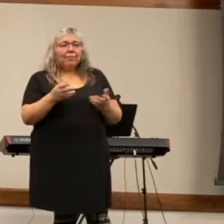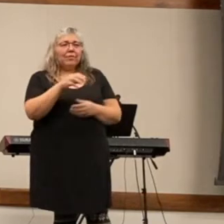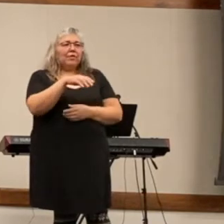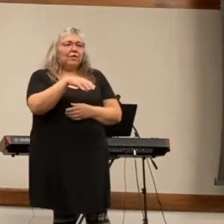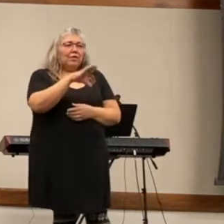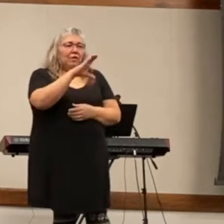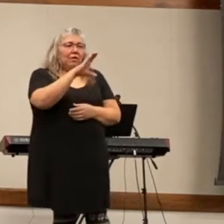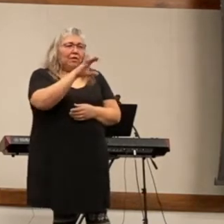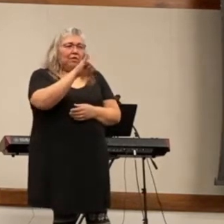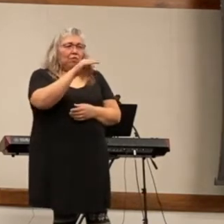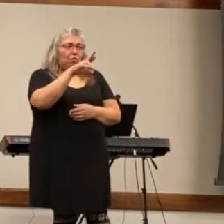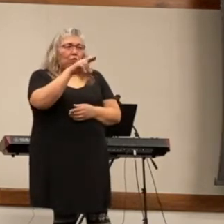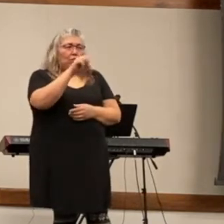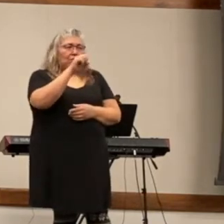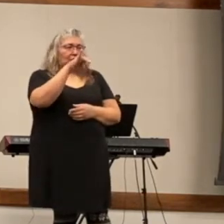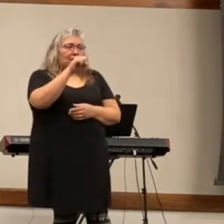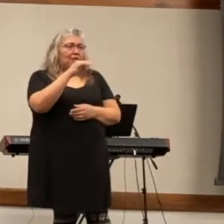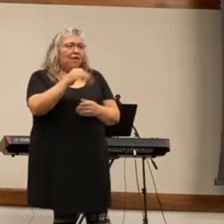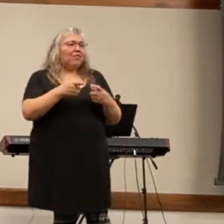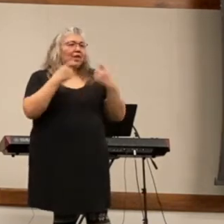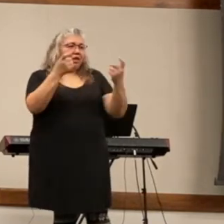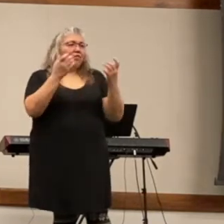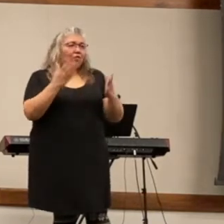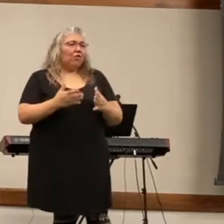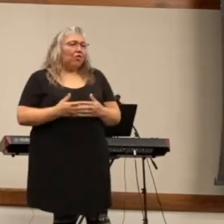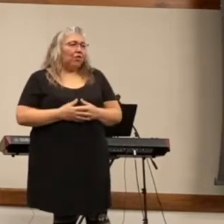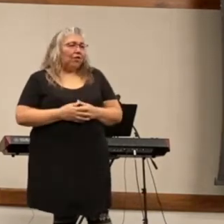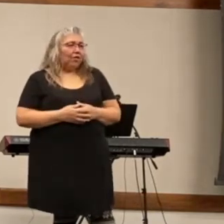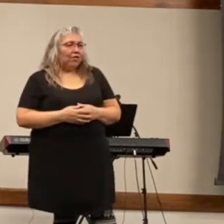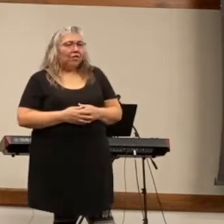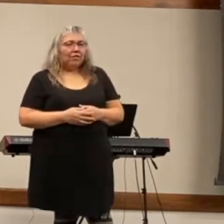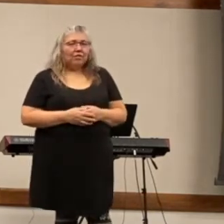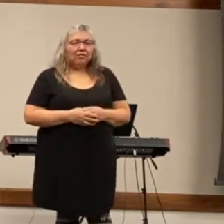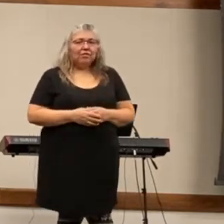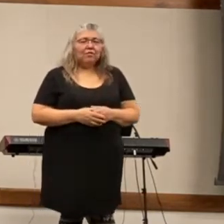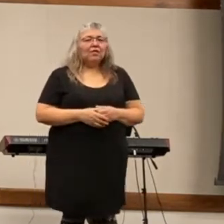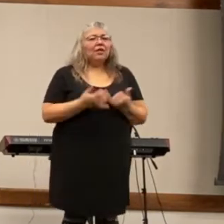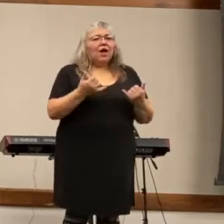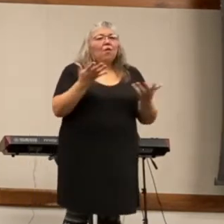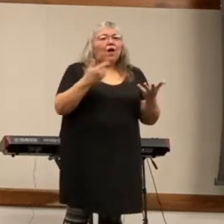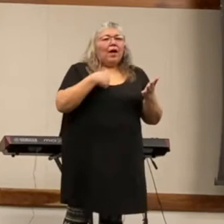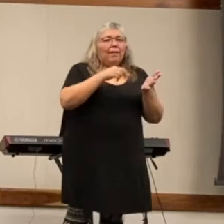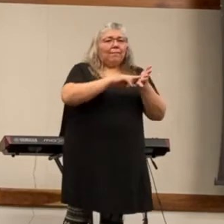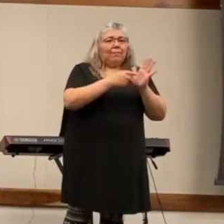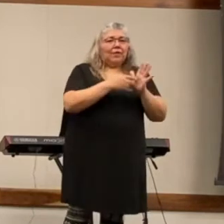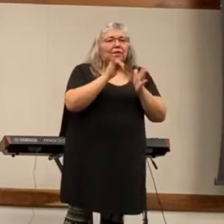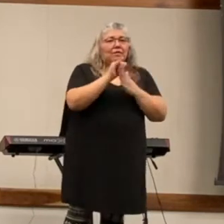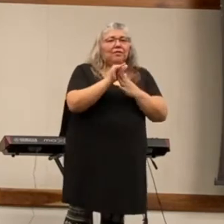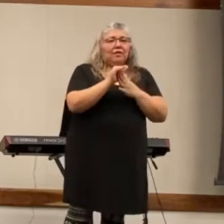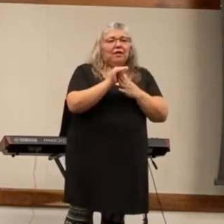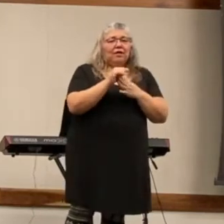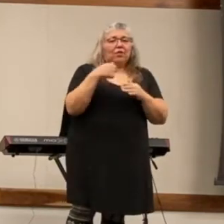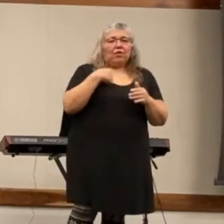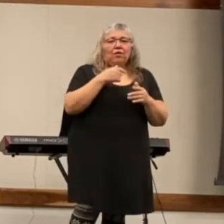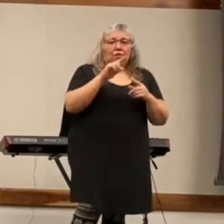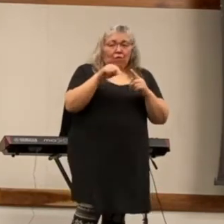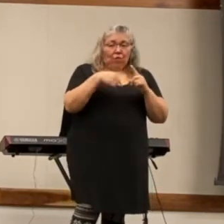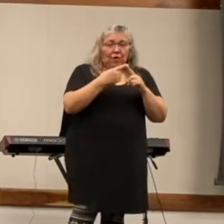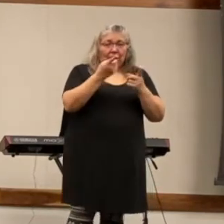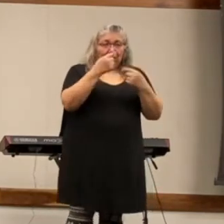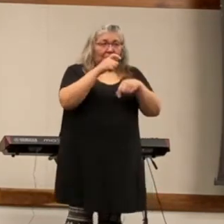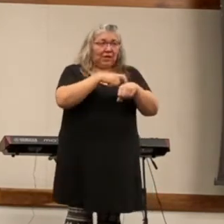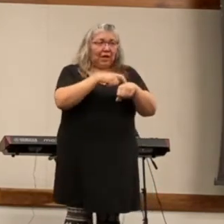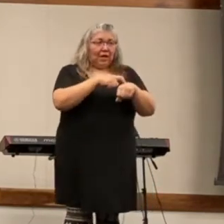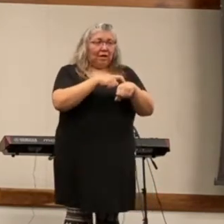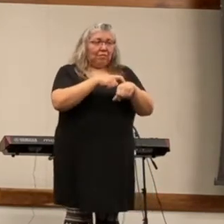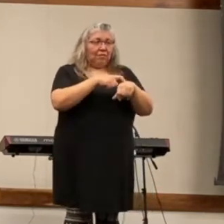cirrhosis of the giver. Cirrhosis of the giver. What I mean by that is that when it comes time to